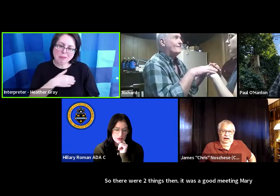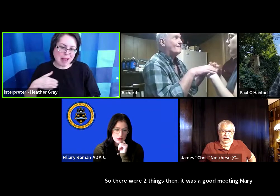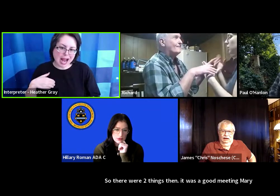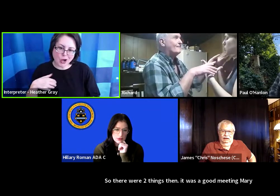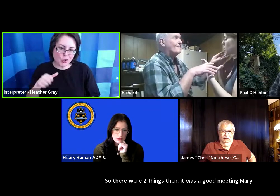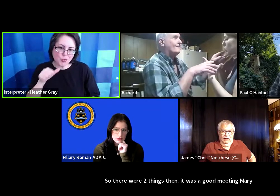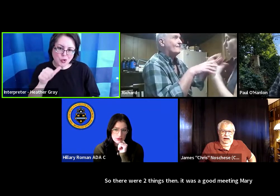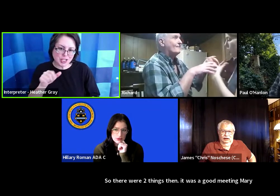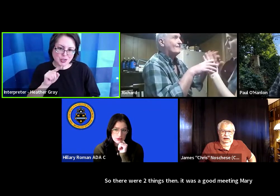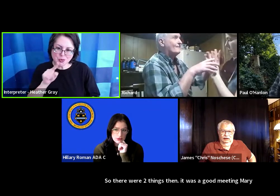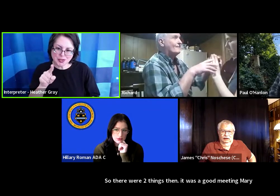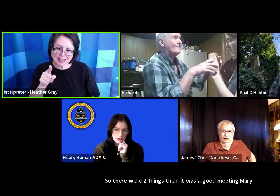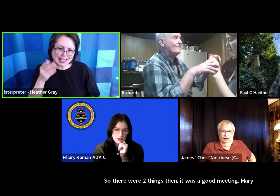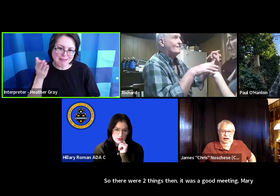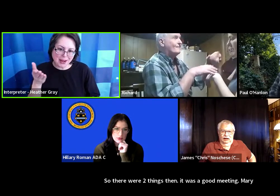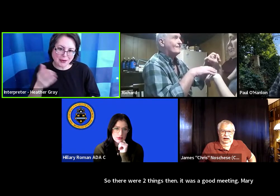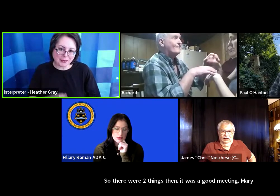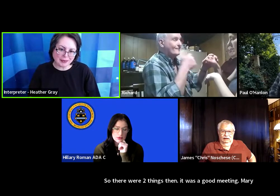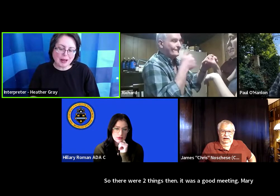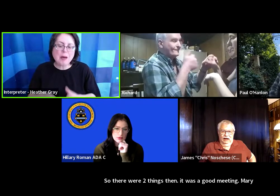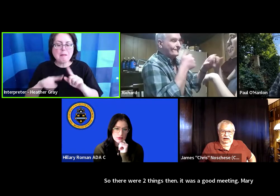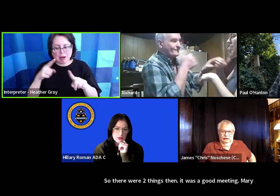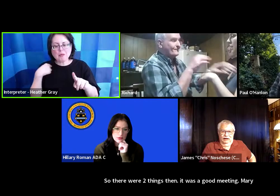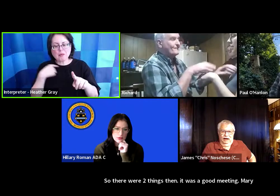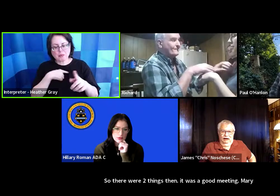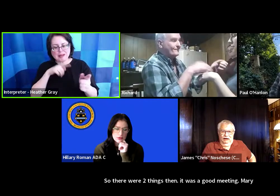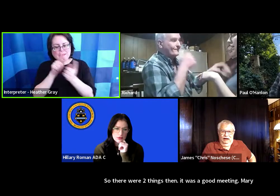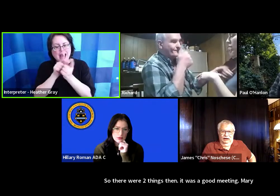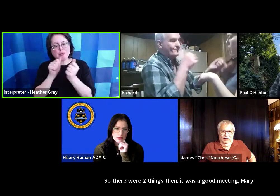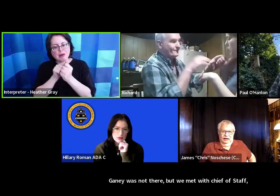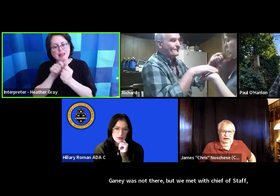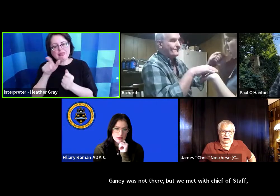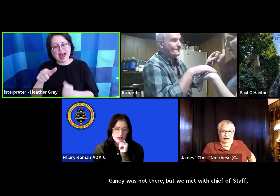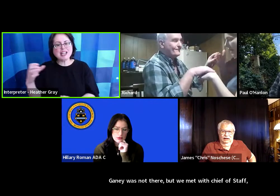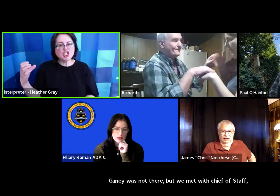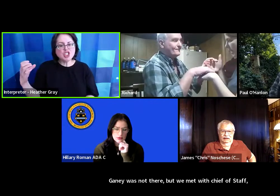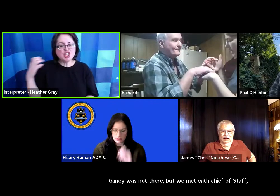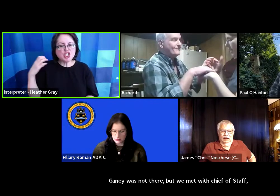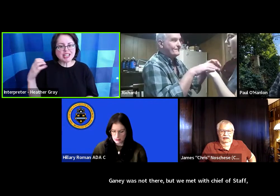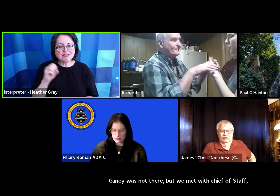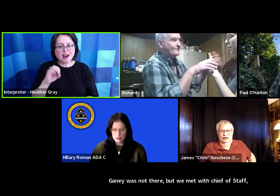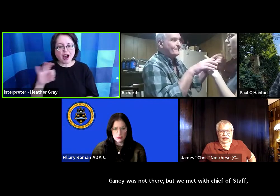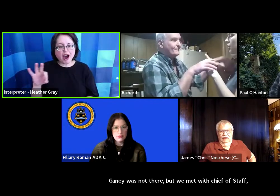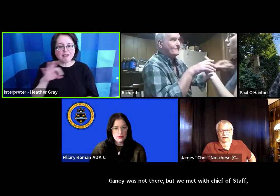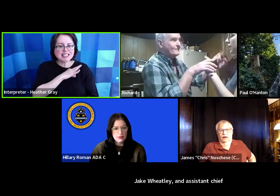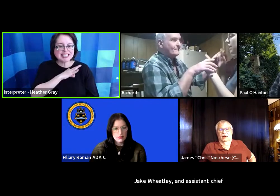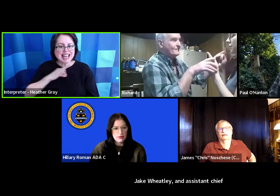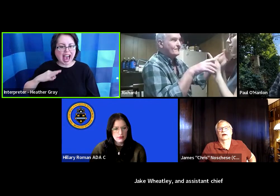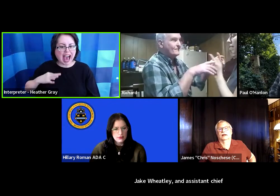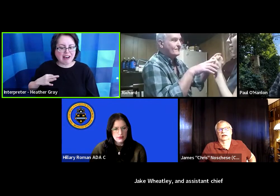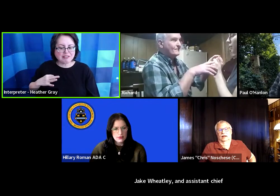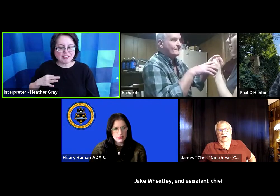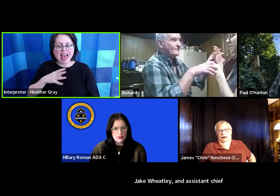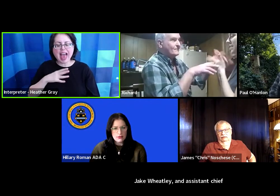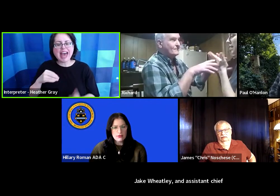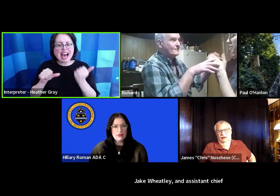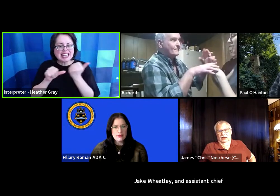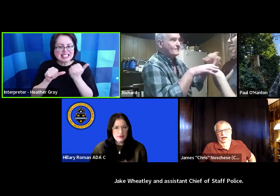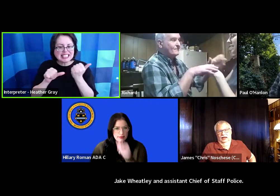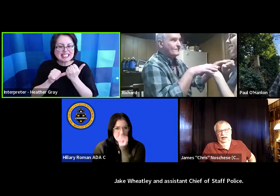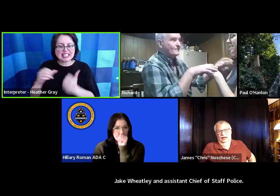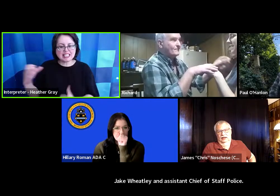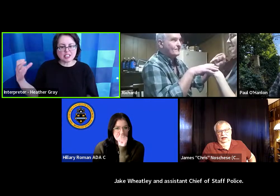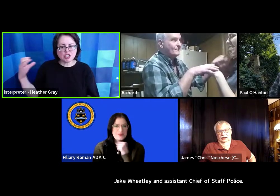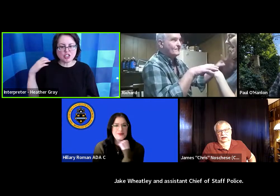with Chief of Staff Jake Wheatley and Assistant Chief of Staff Felicity Williams,